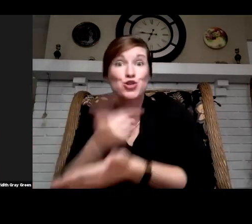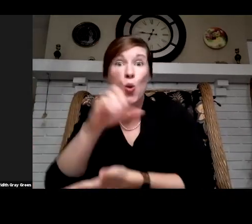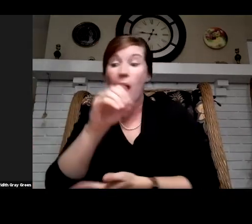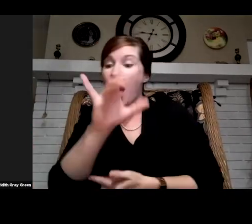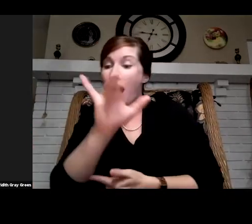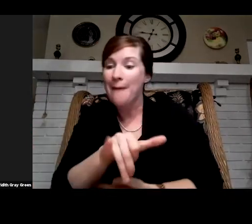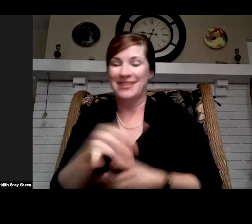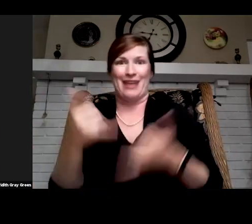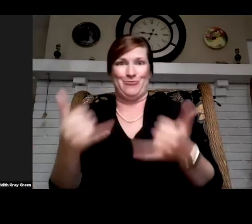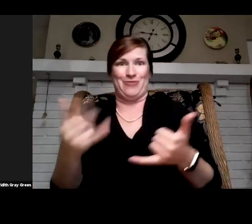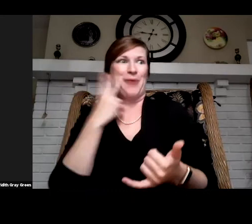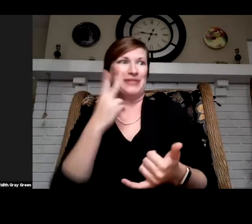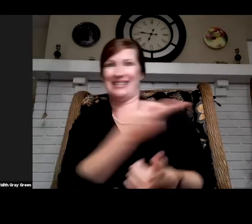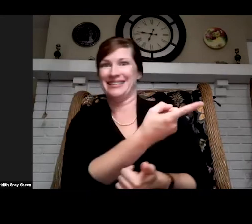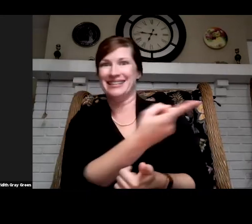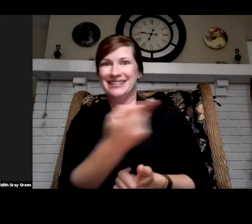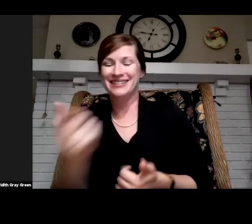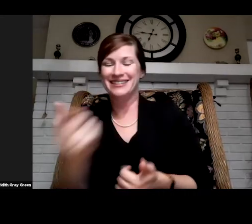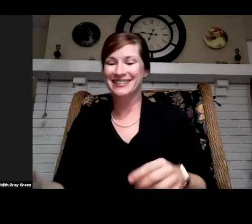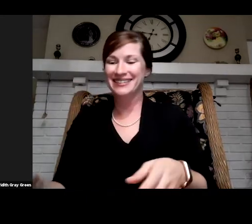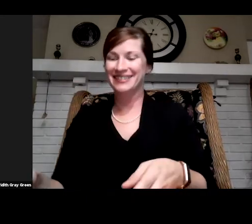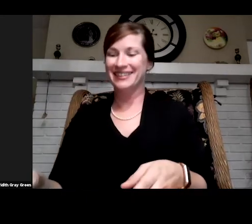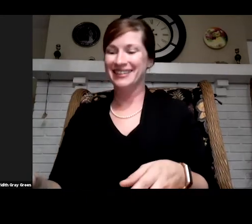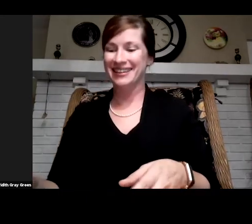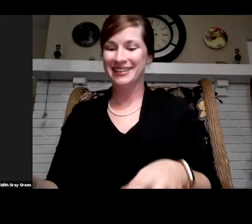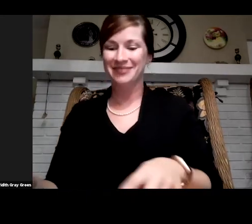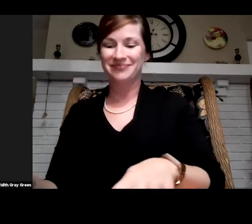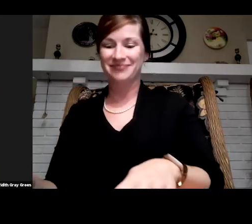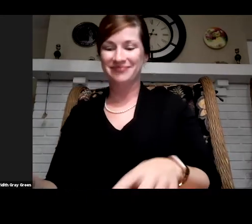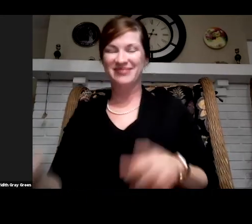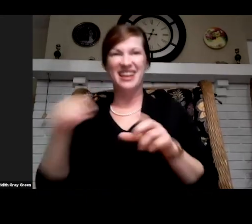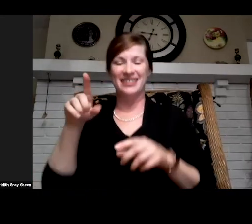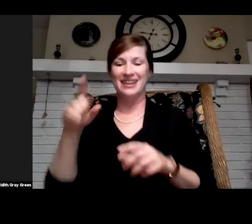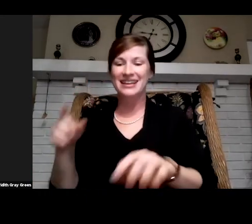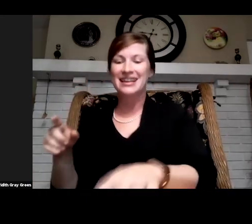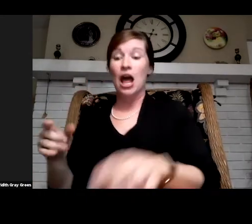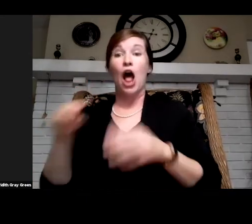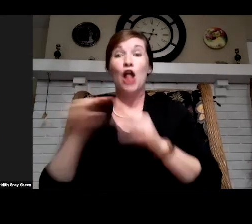spaces that included the new lobby that you see in this photograph.